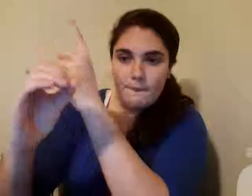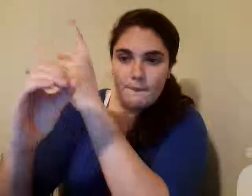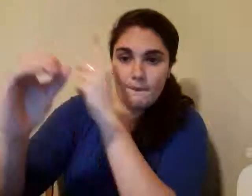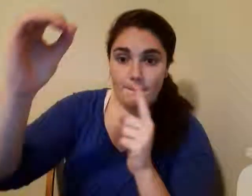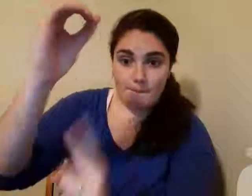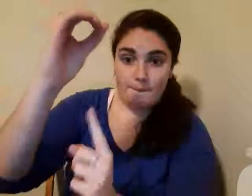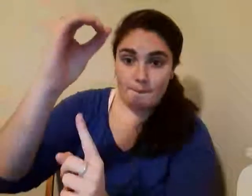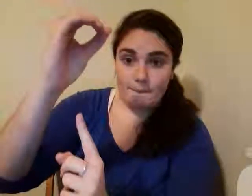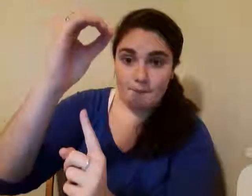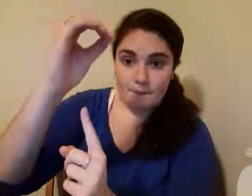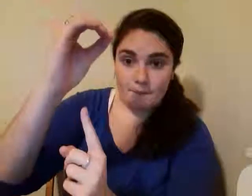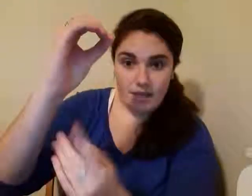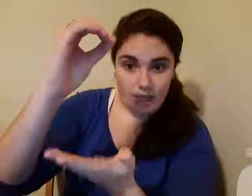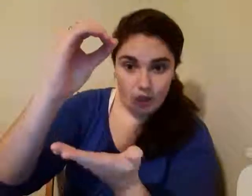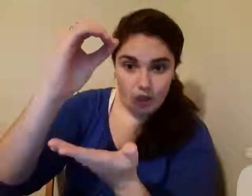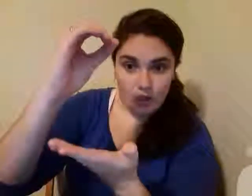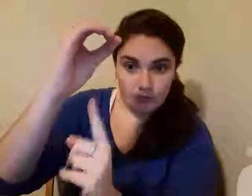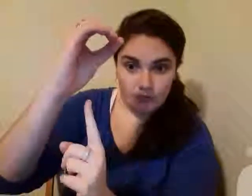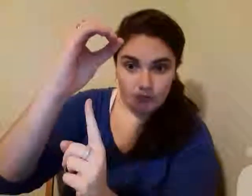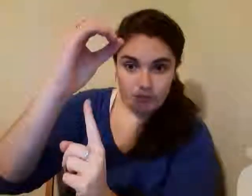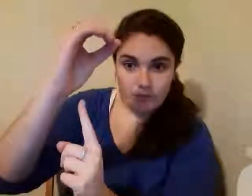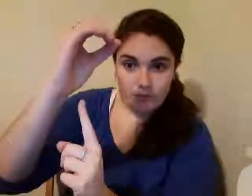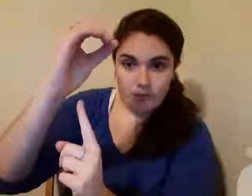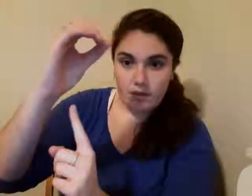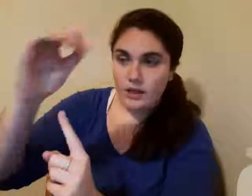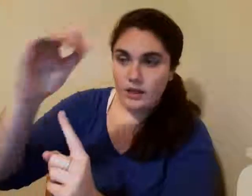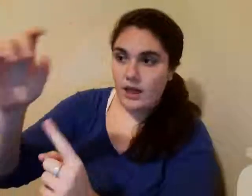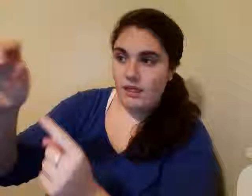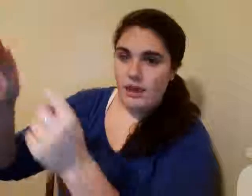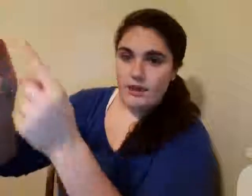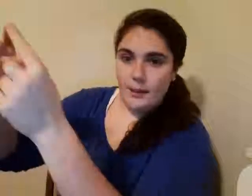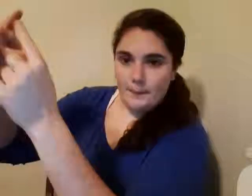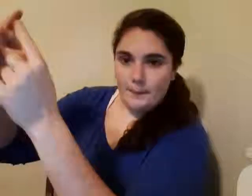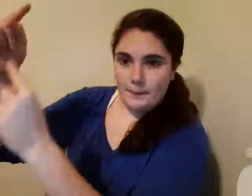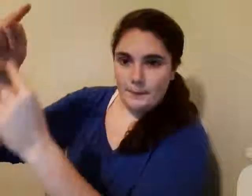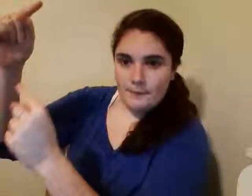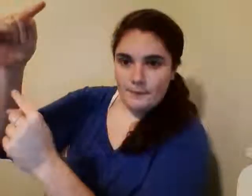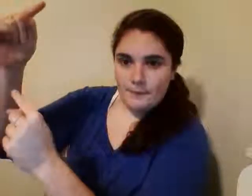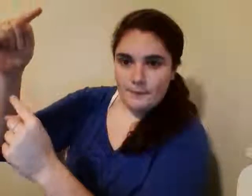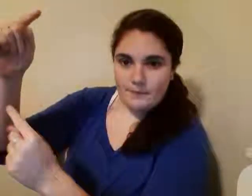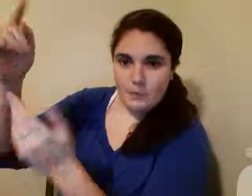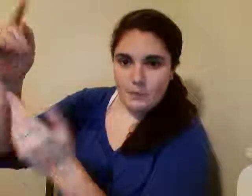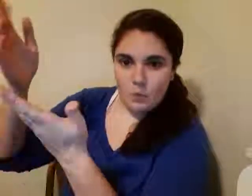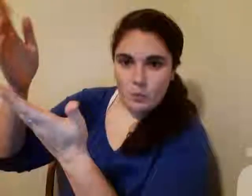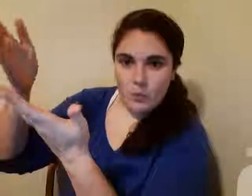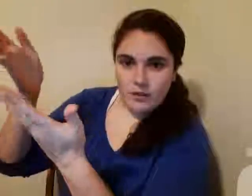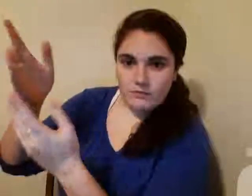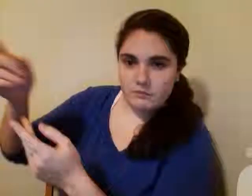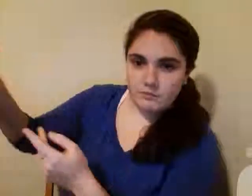I lined up my what? What are these called? Dots. They're not called dots. What are these